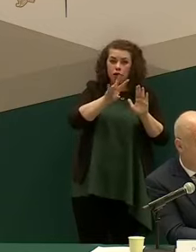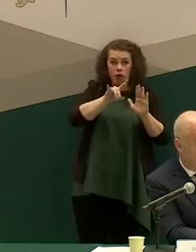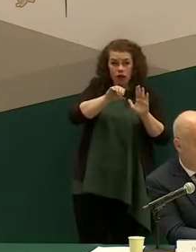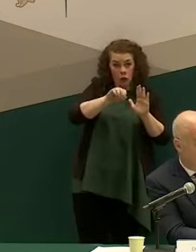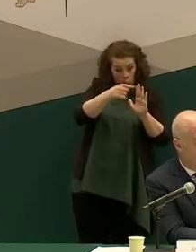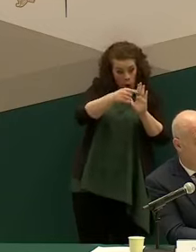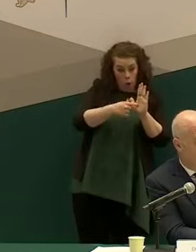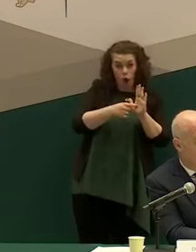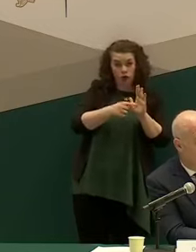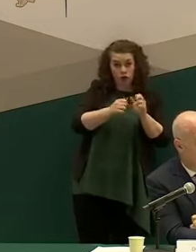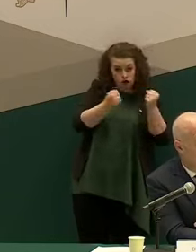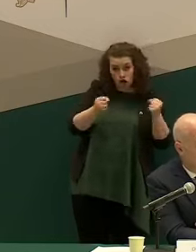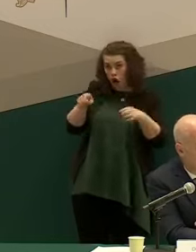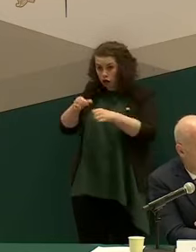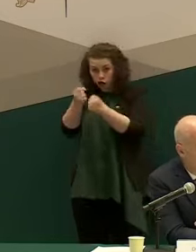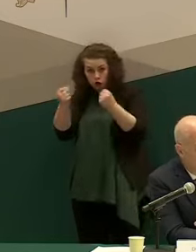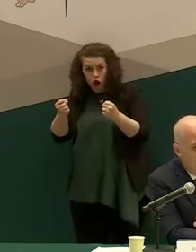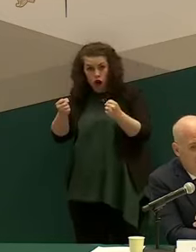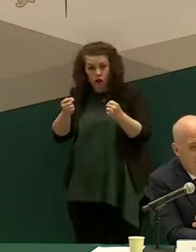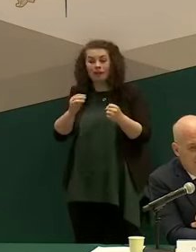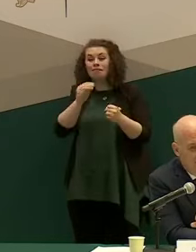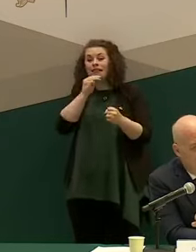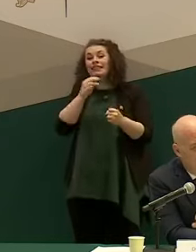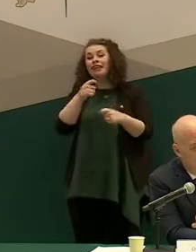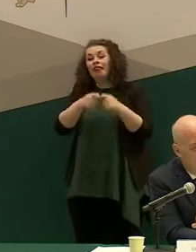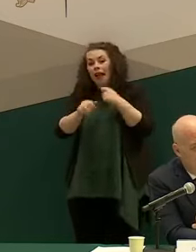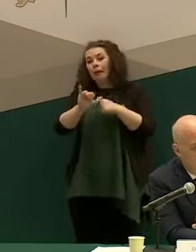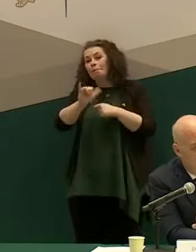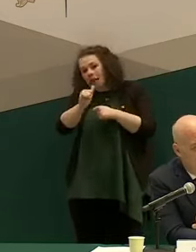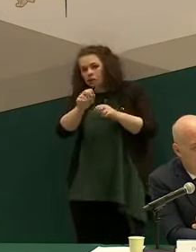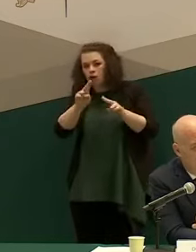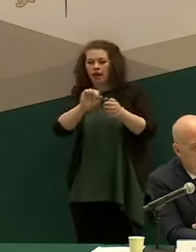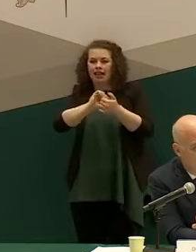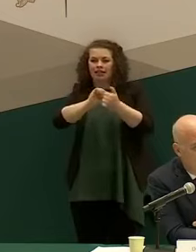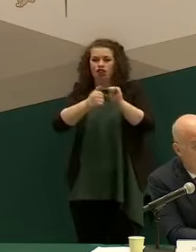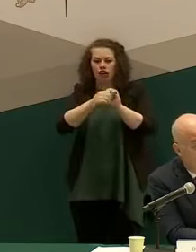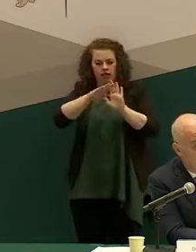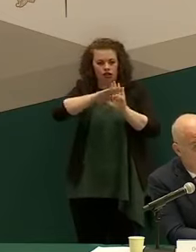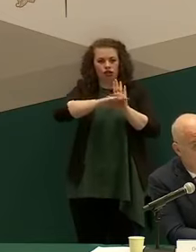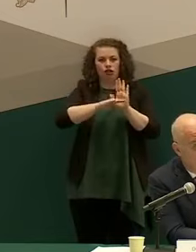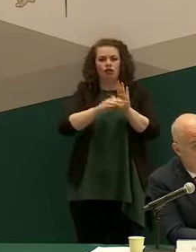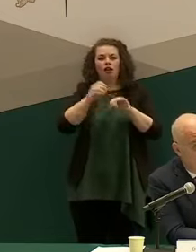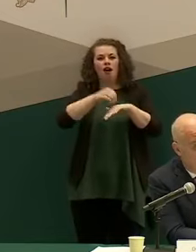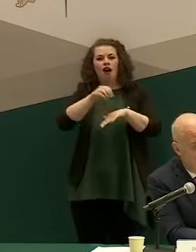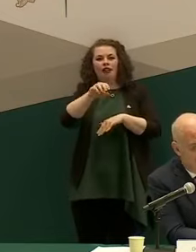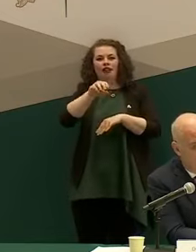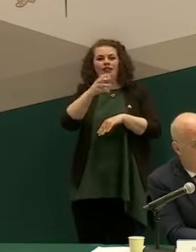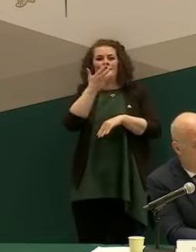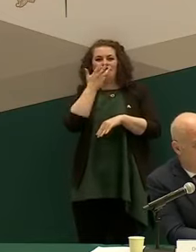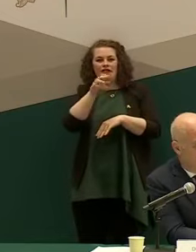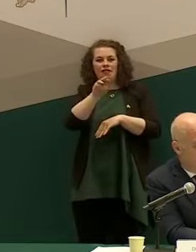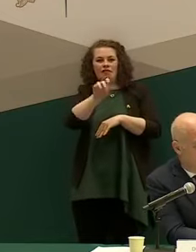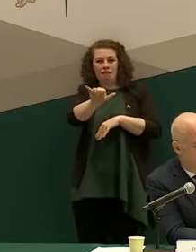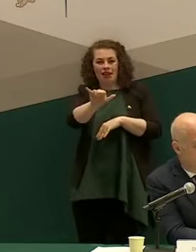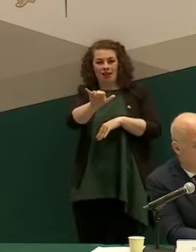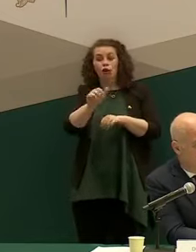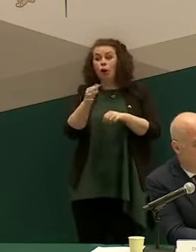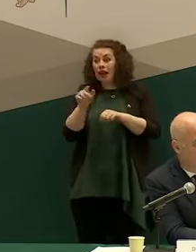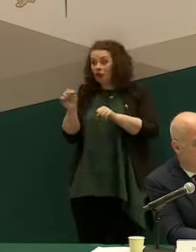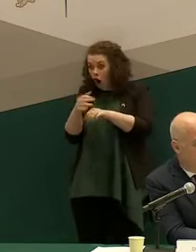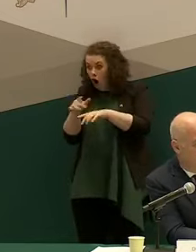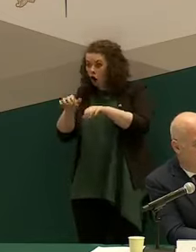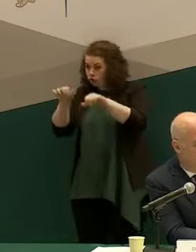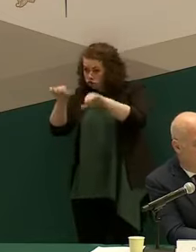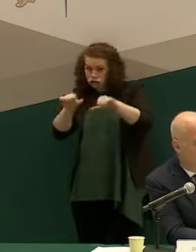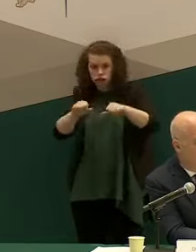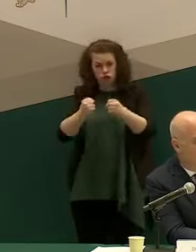satisfied to allow us to contemplate changing the measures on the 5th of May. And so it's in that context that a possible change in case definition would